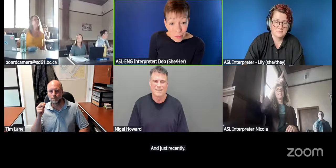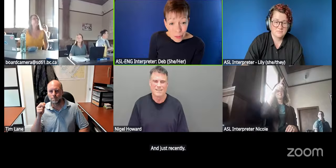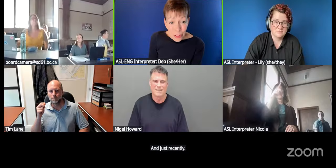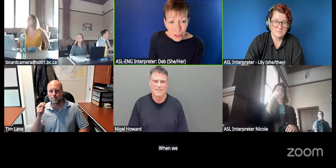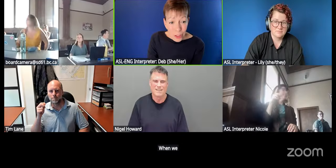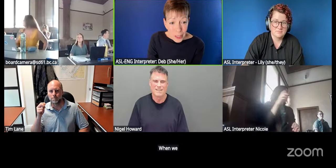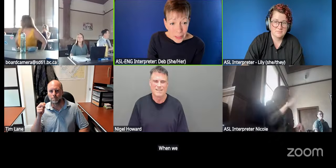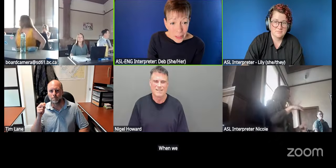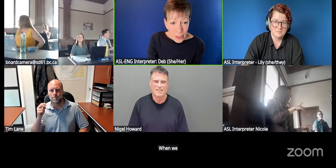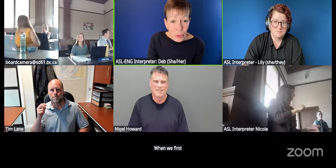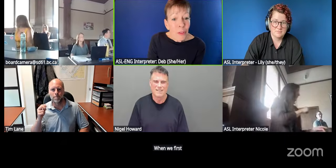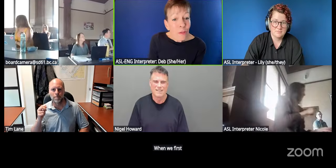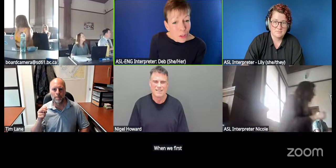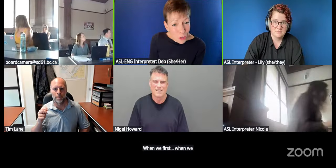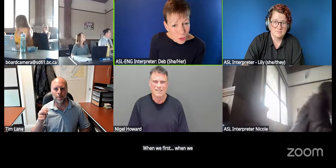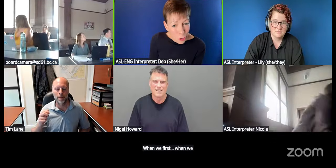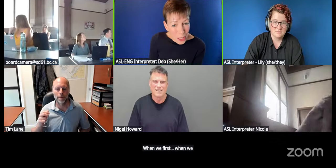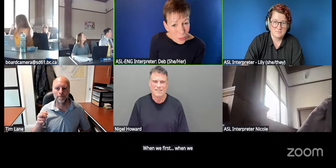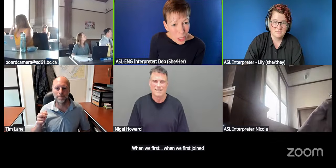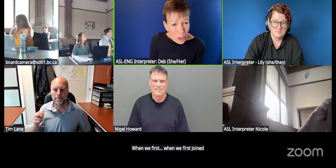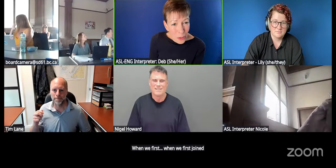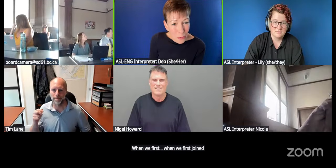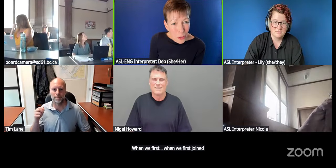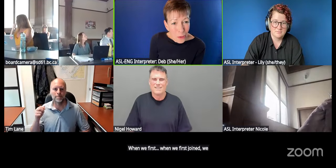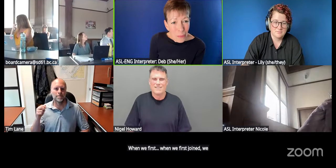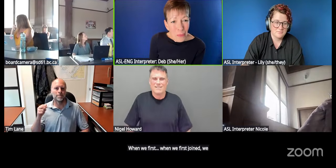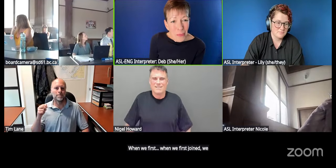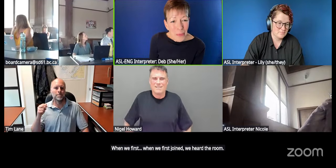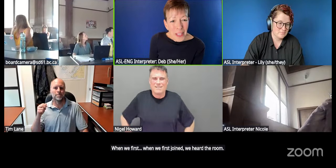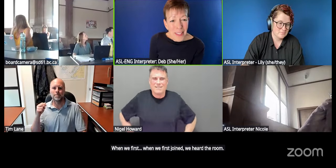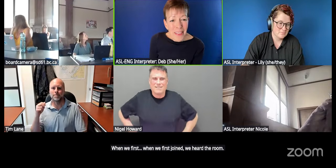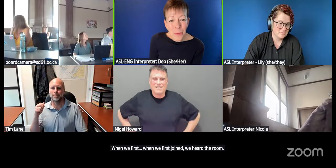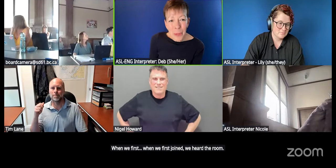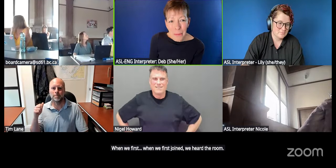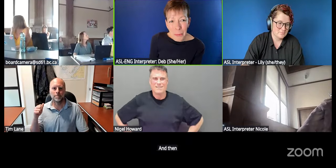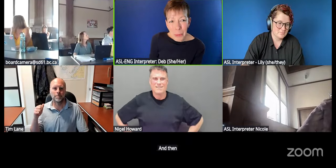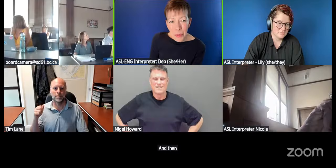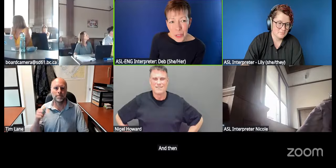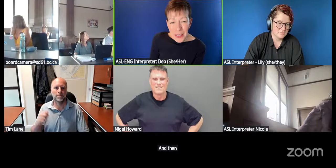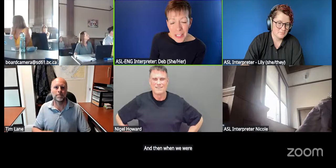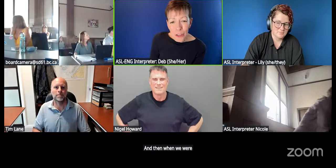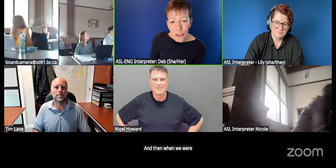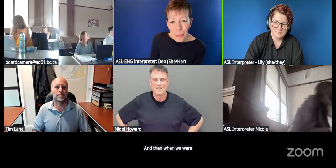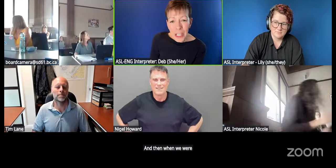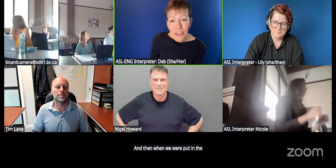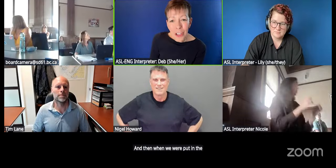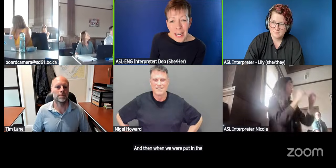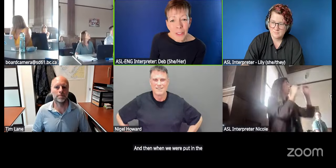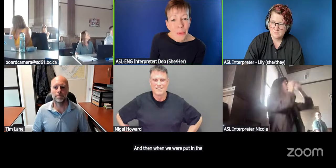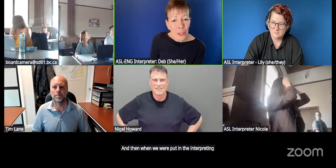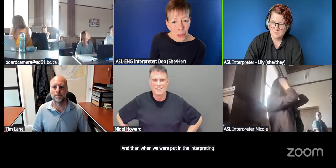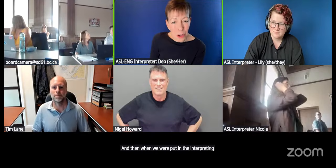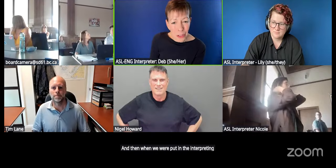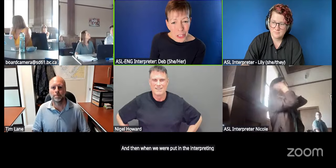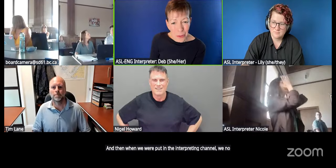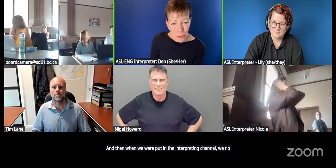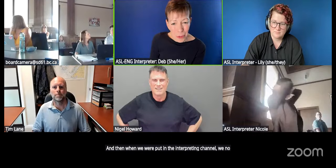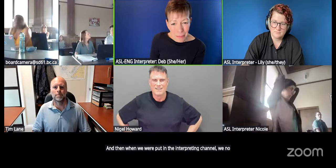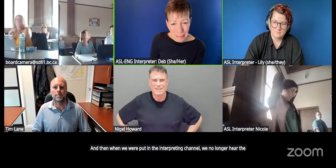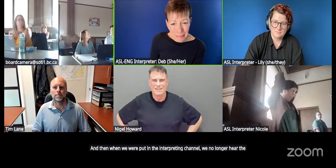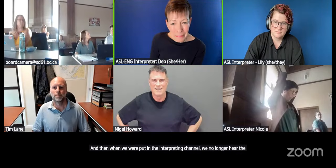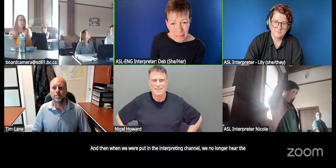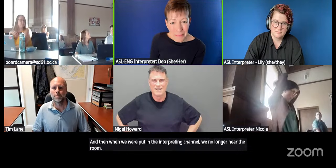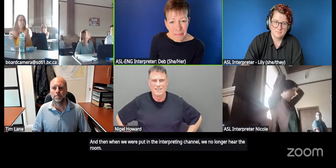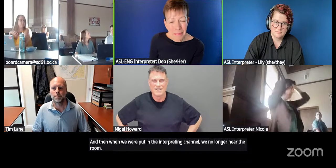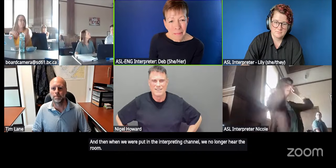When we first joined, we heard the room. And then when we were put in the interpreting channel, we no longer hear the